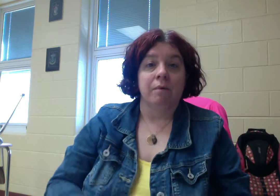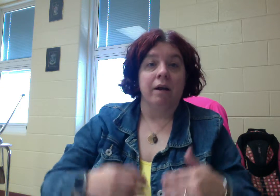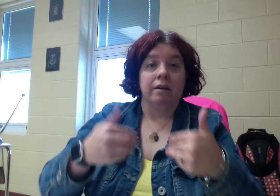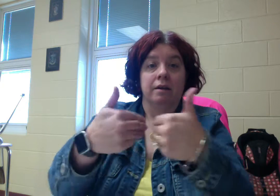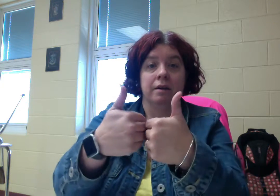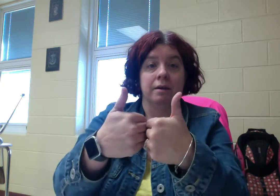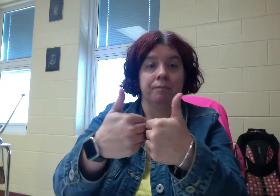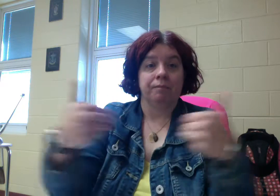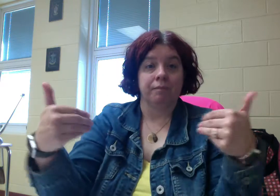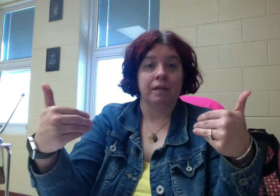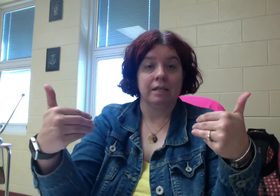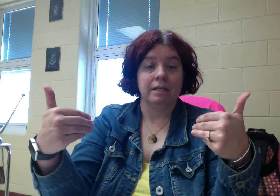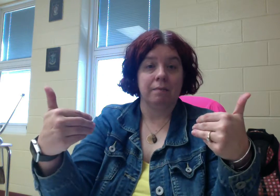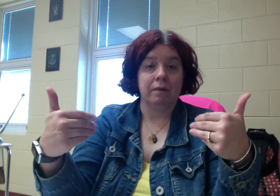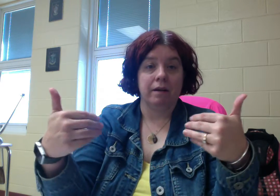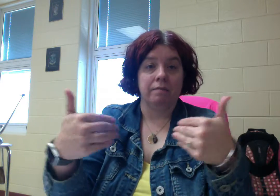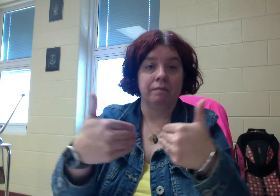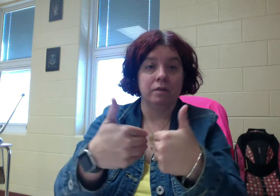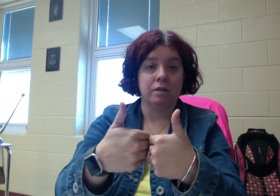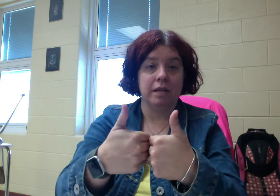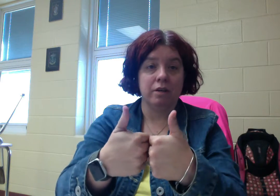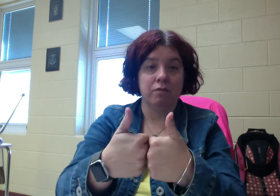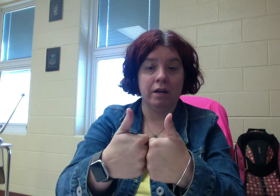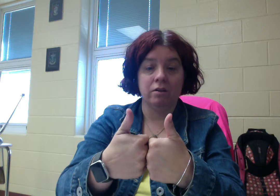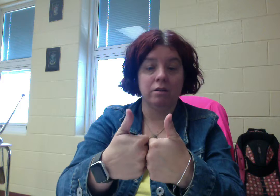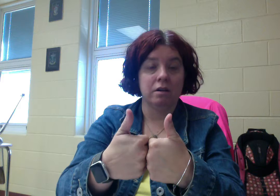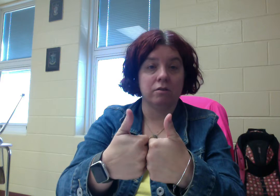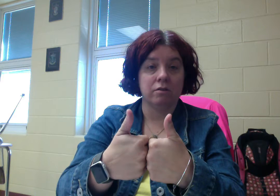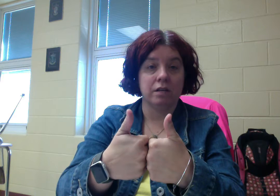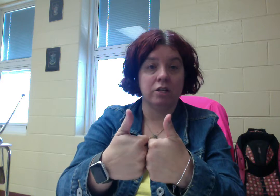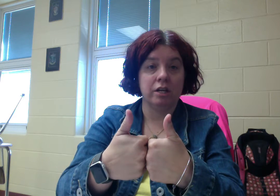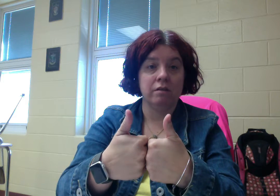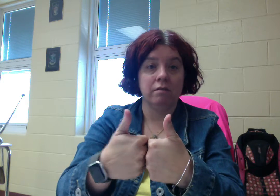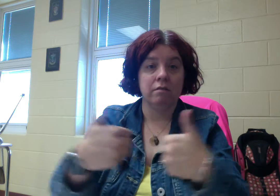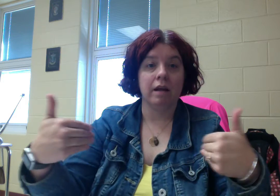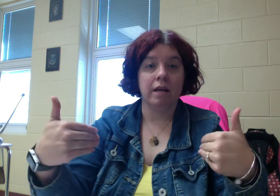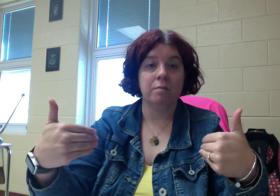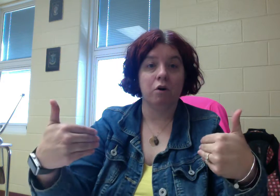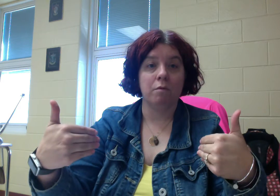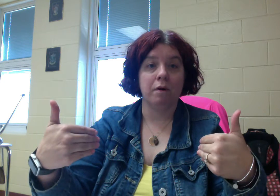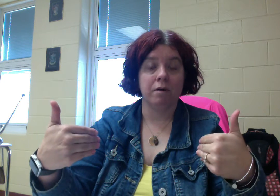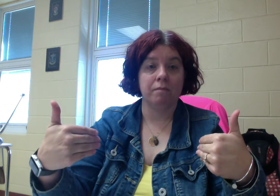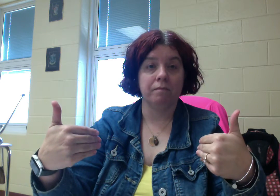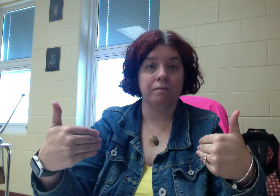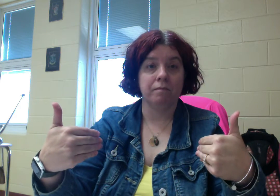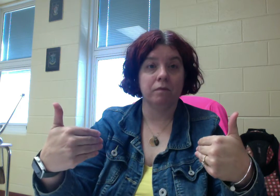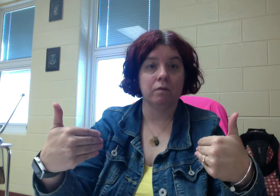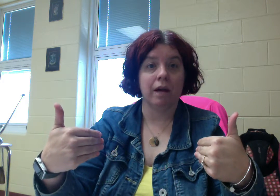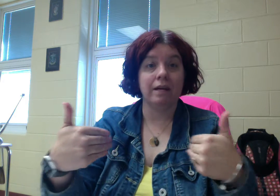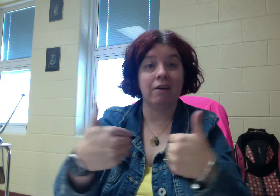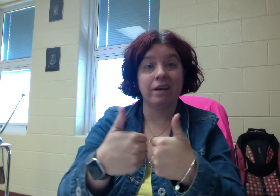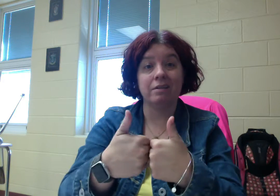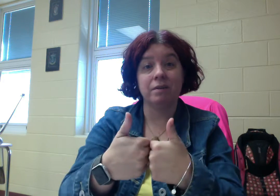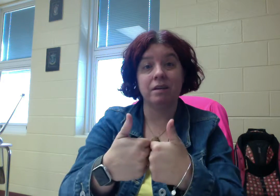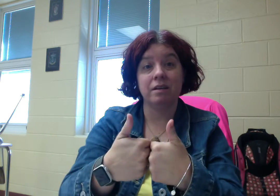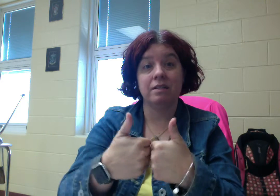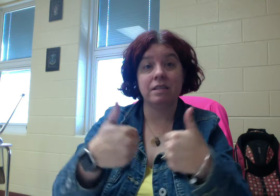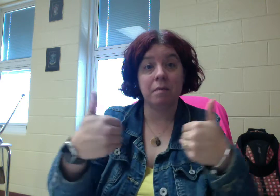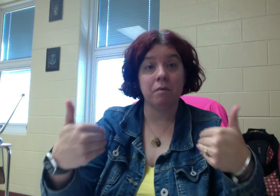separated. Separated. So you take your fingers, the knuckles are touching, and you pull them apart. Okay, now I can be